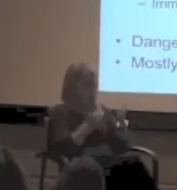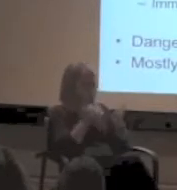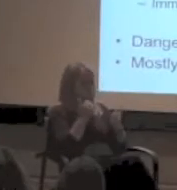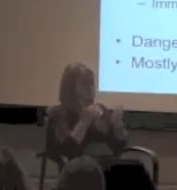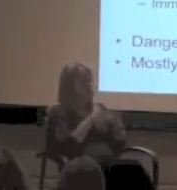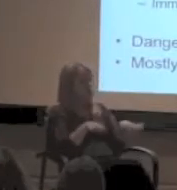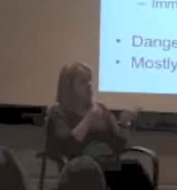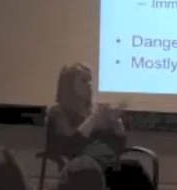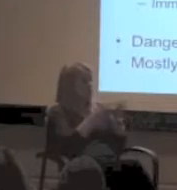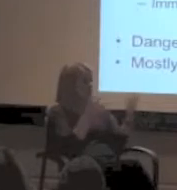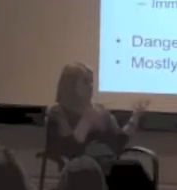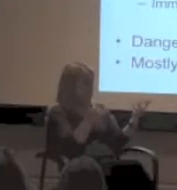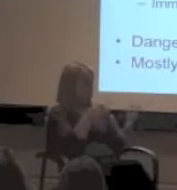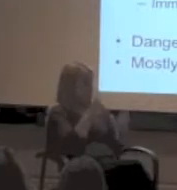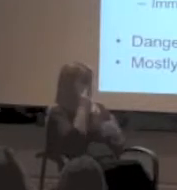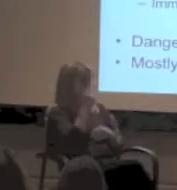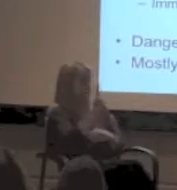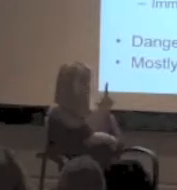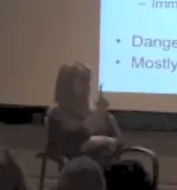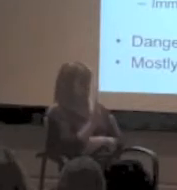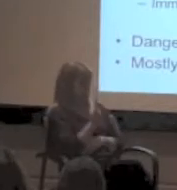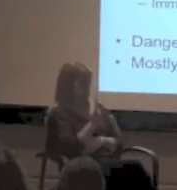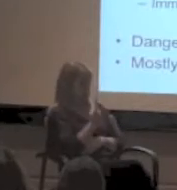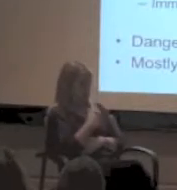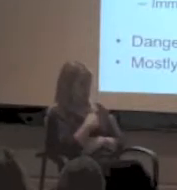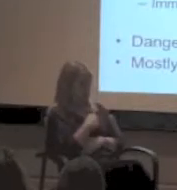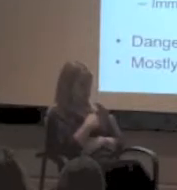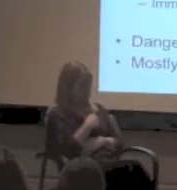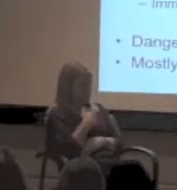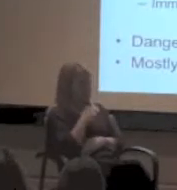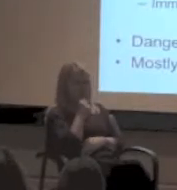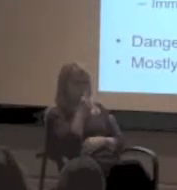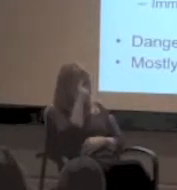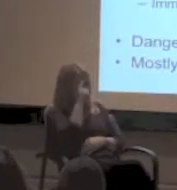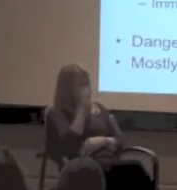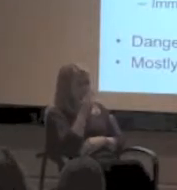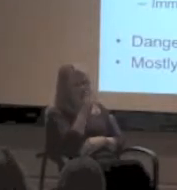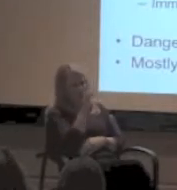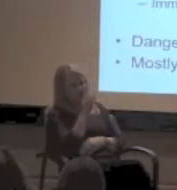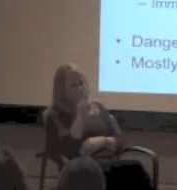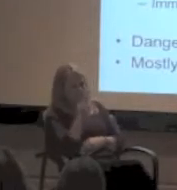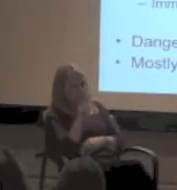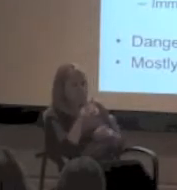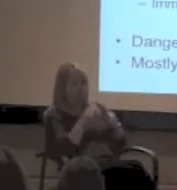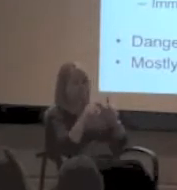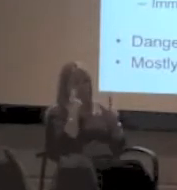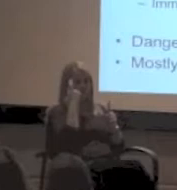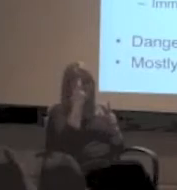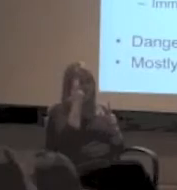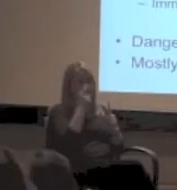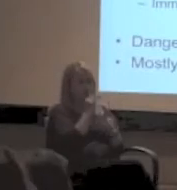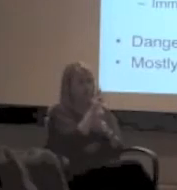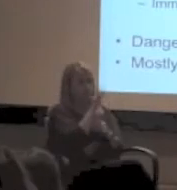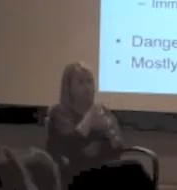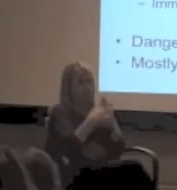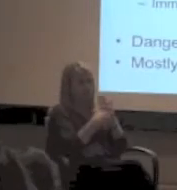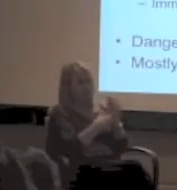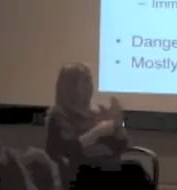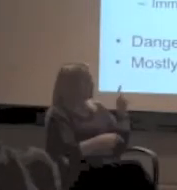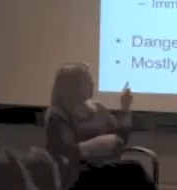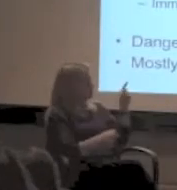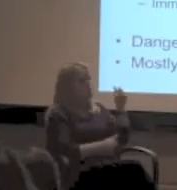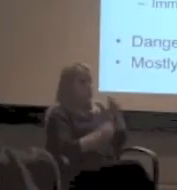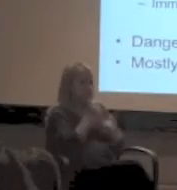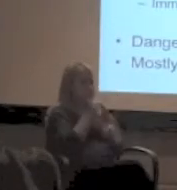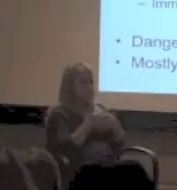key is if you see us and we're like, well, I don't think it's the Chiari II. The reason is on MRI, most babies have a